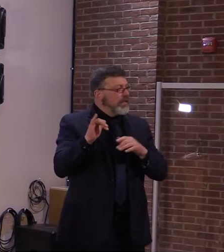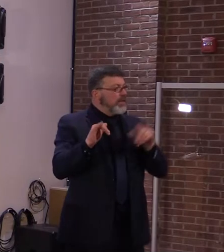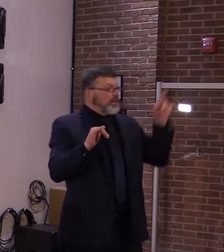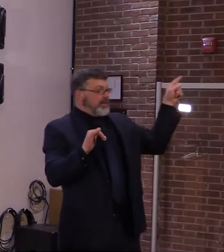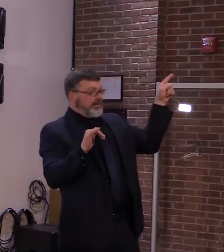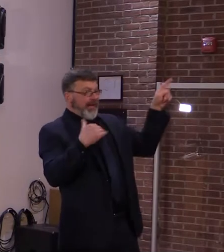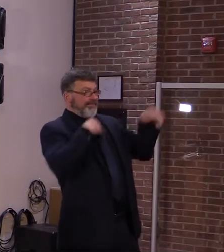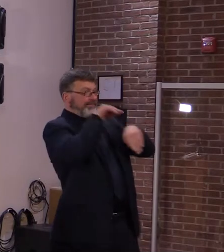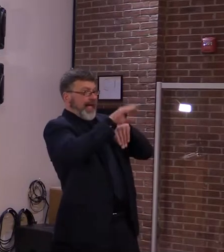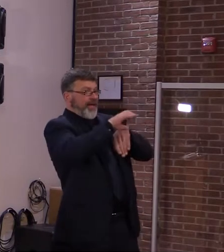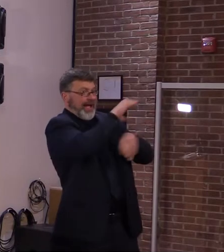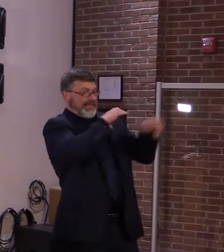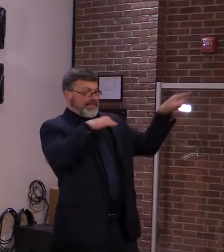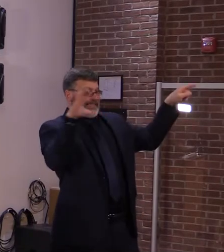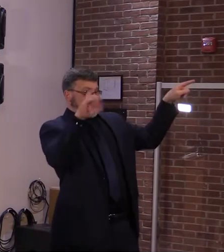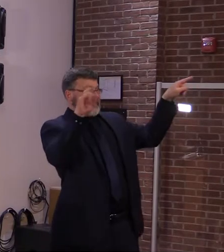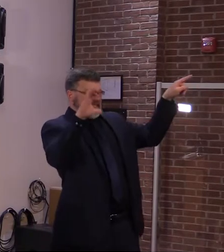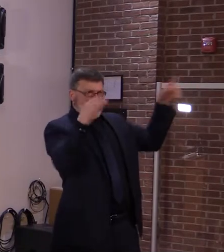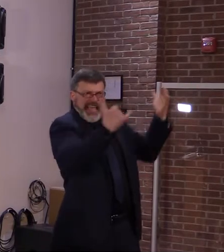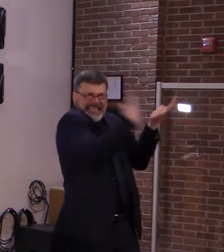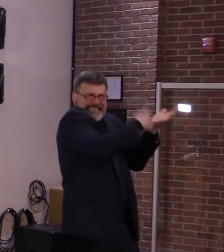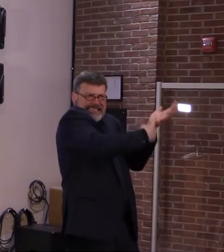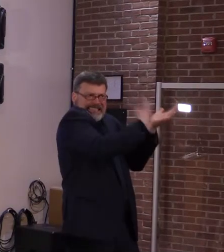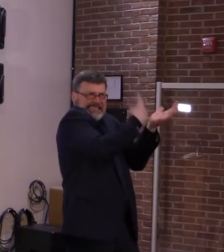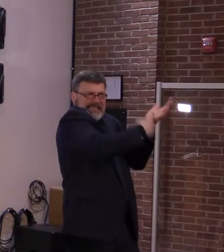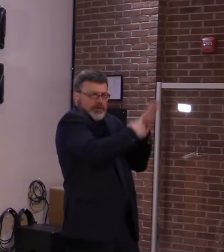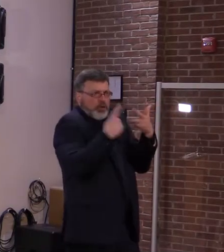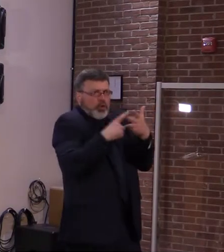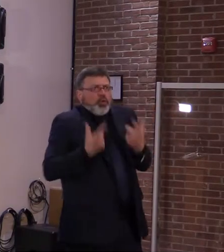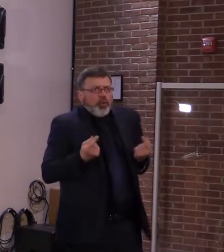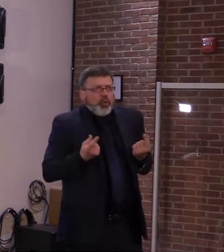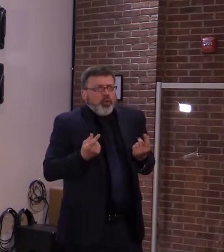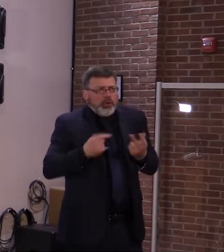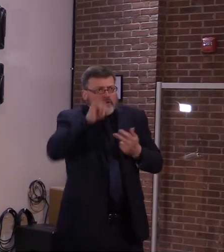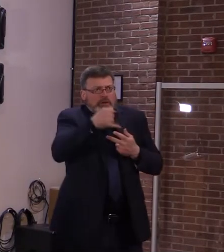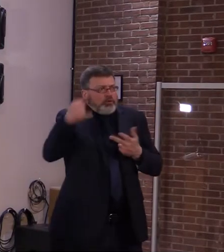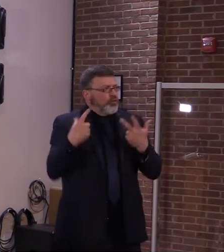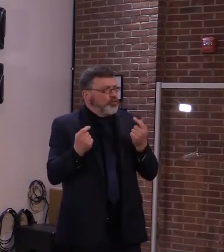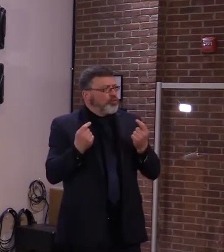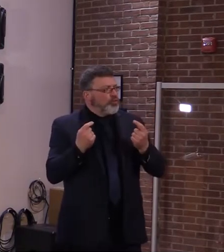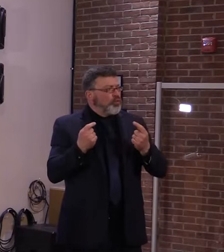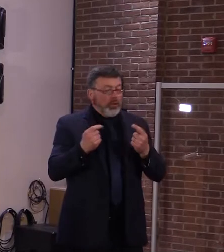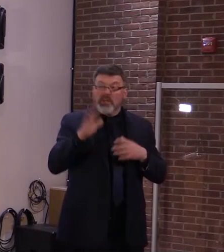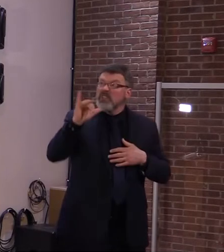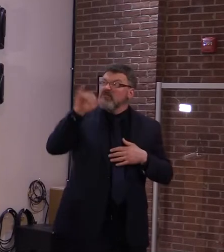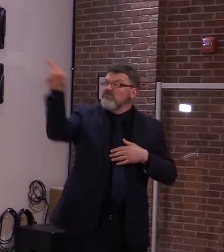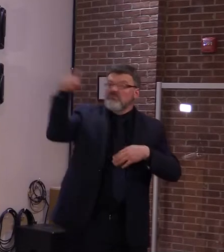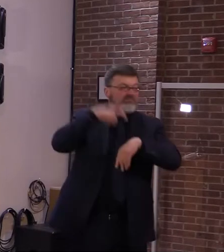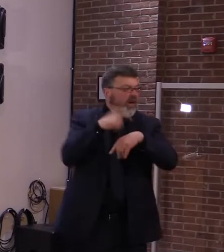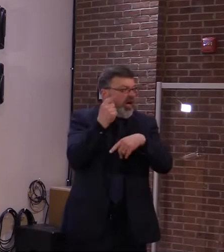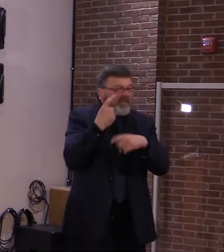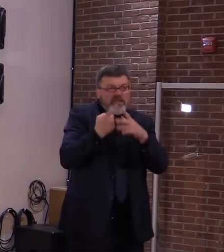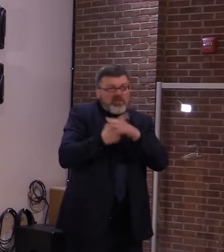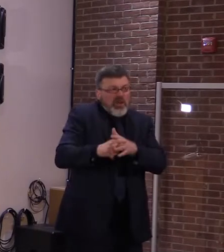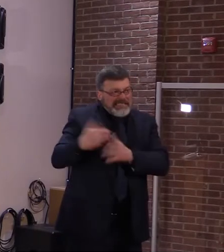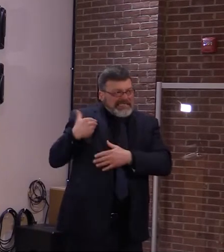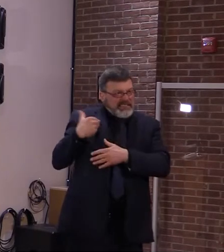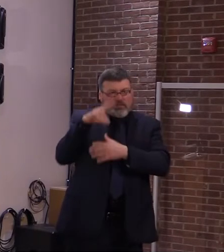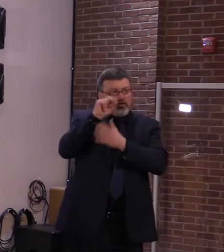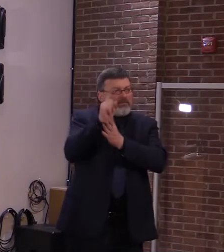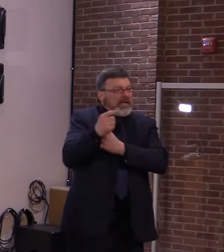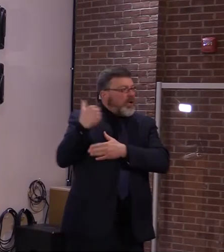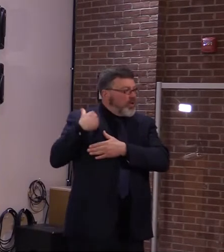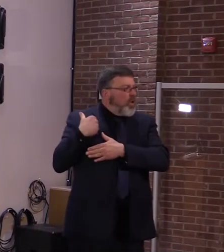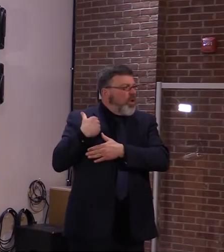meeting of the ACIP began about 25 minutes ago and will be ending at the end of the day,